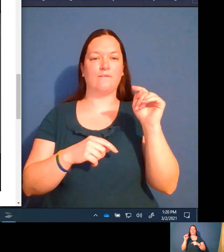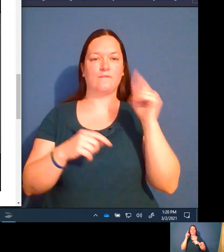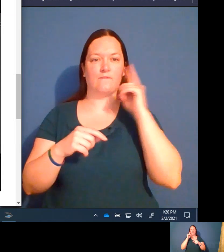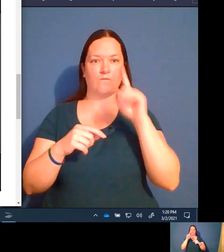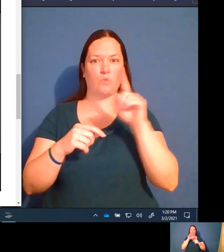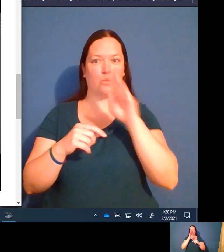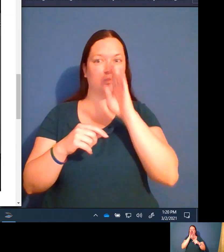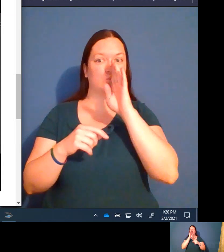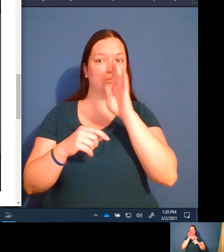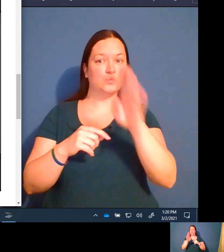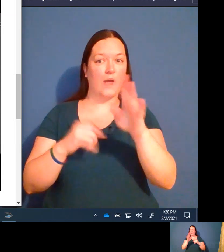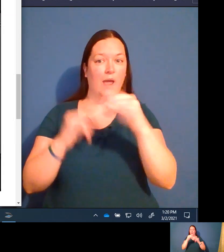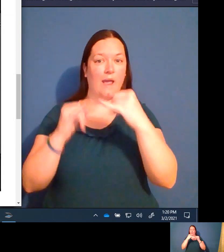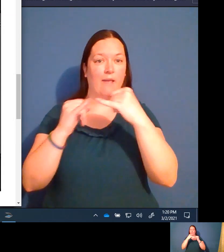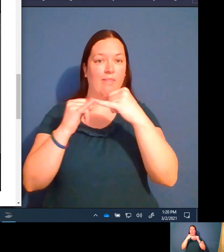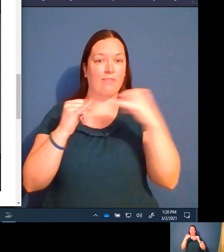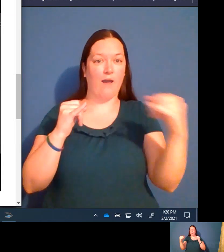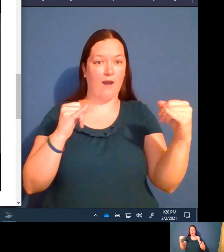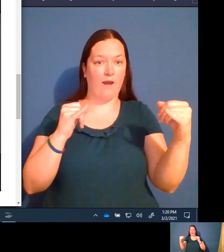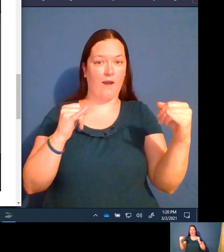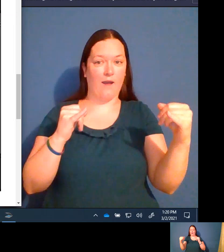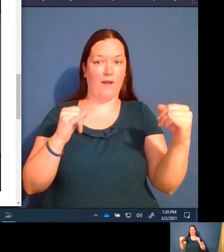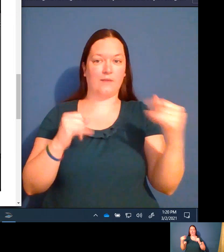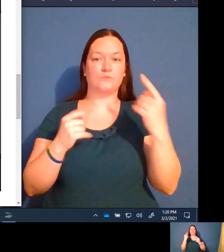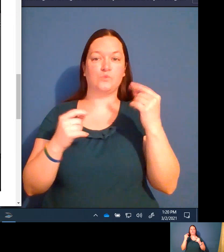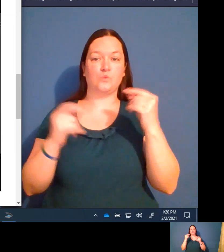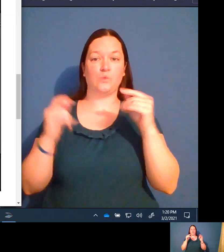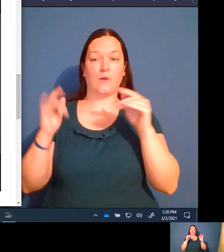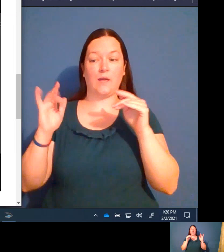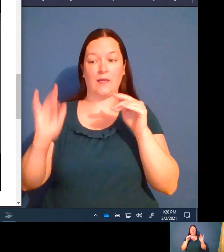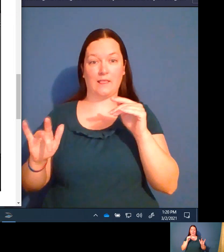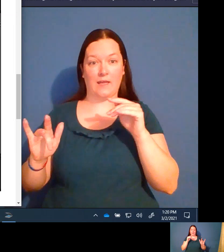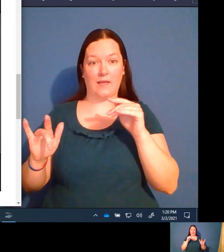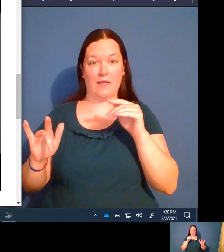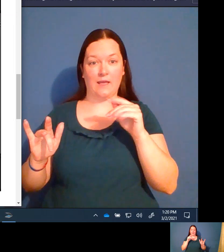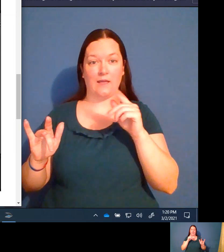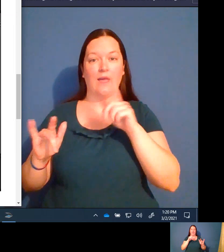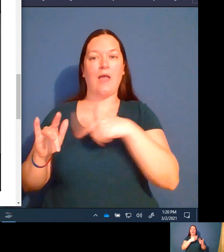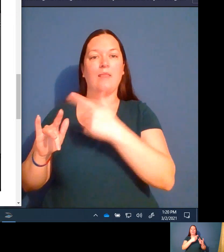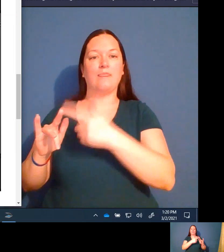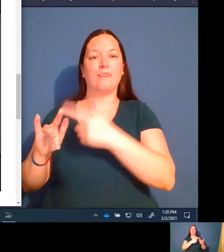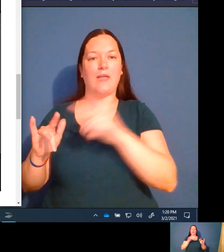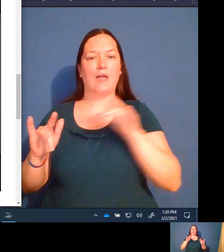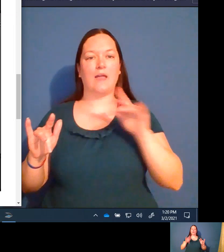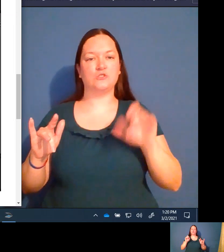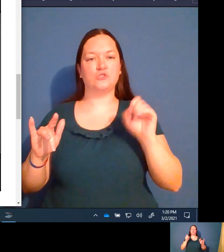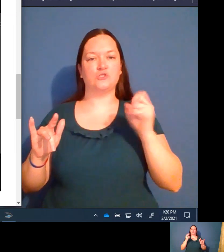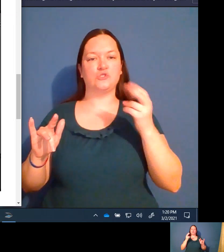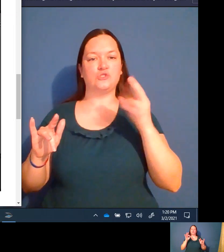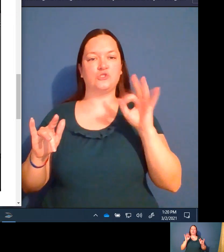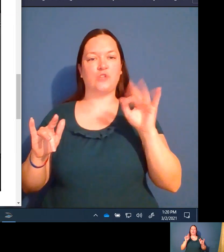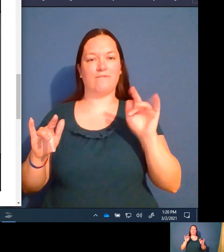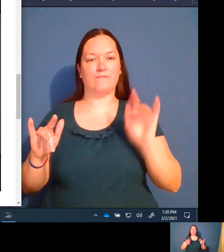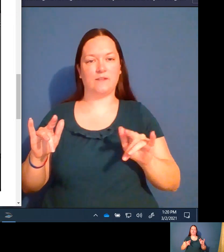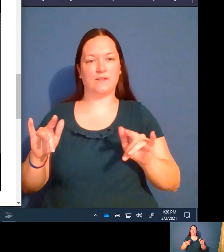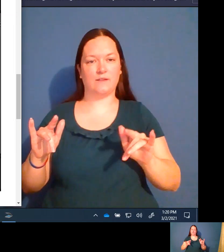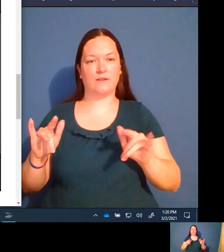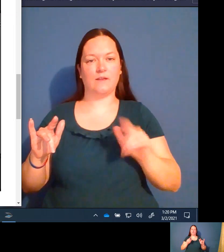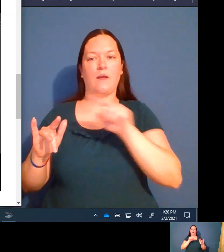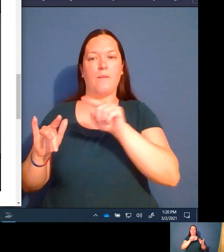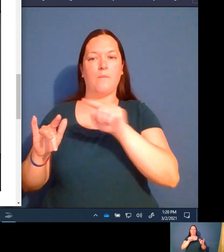right. And the trick though is to click first from the mouse, then hold the shift key, and then you can go out.